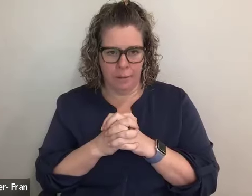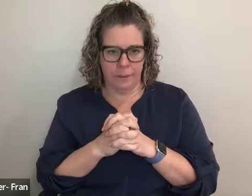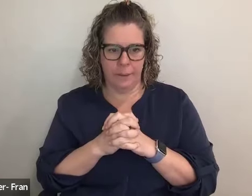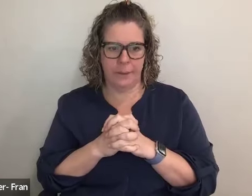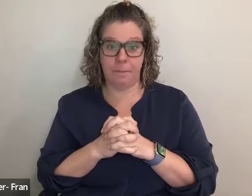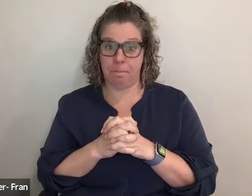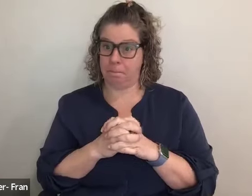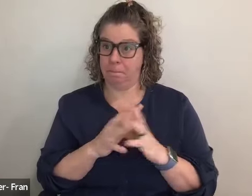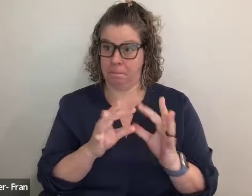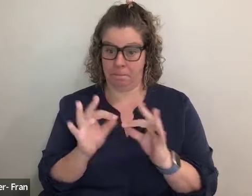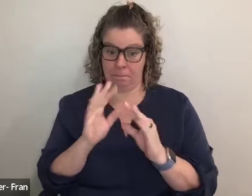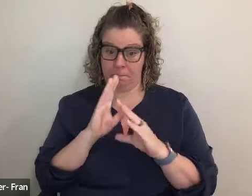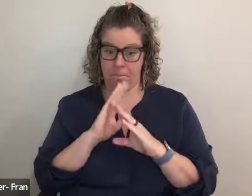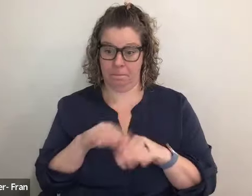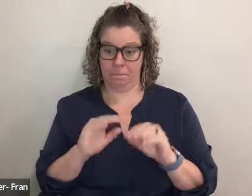Okay.